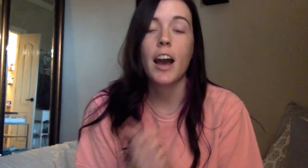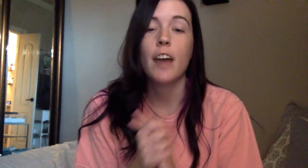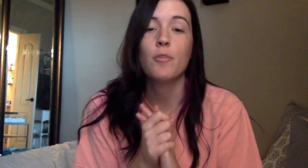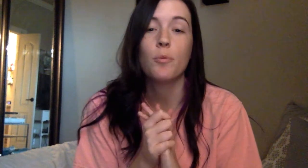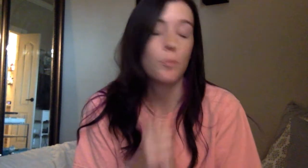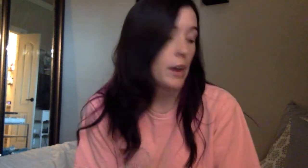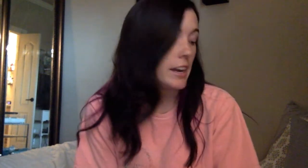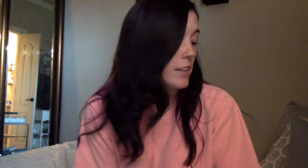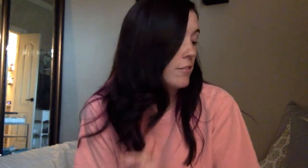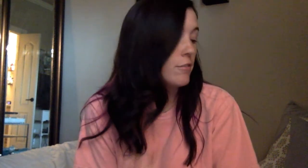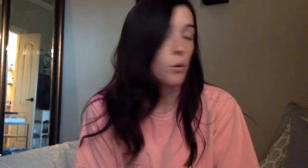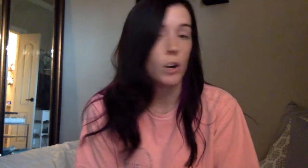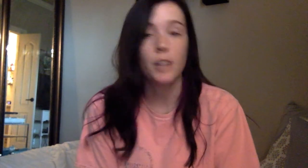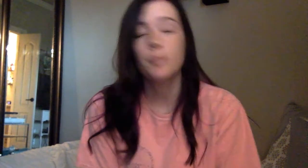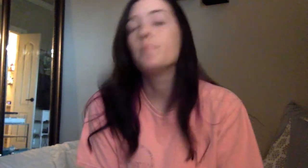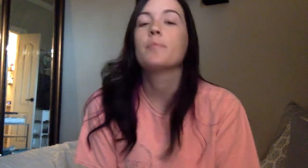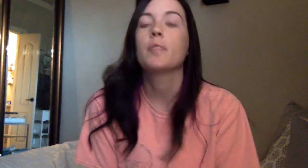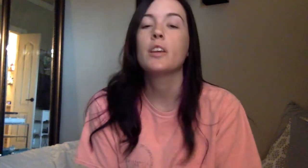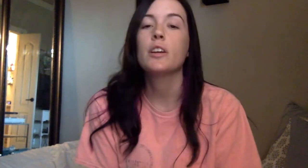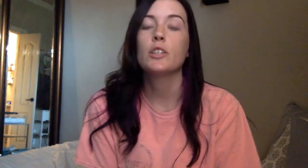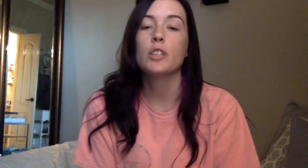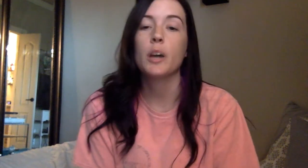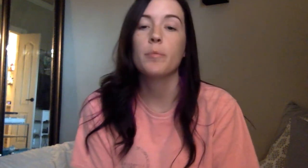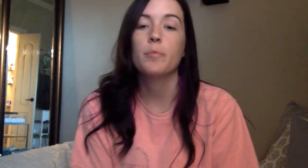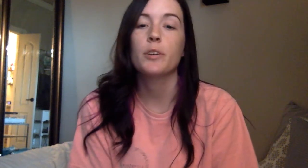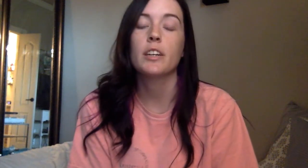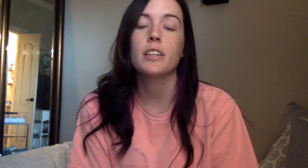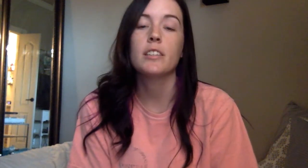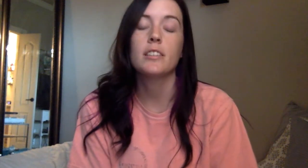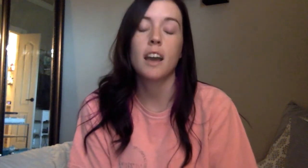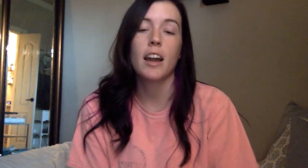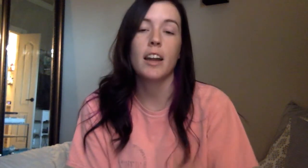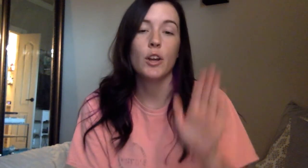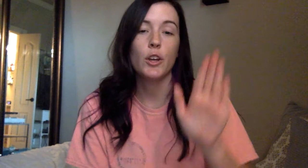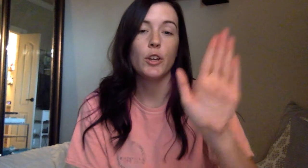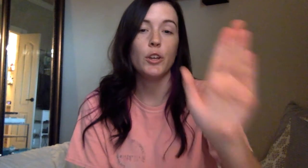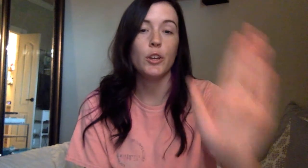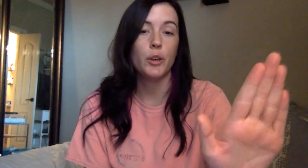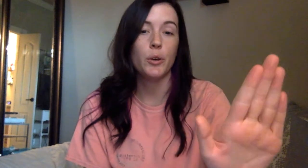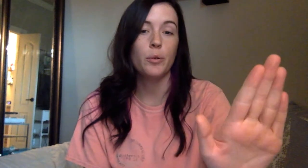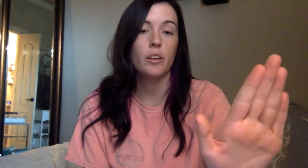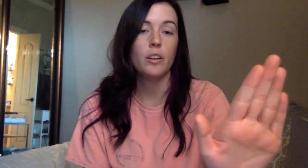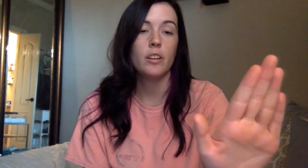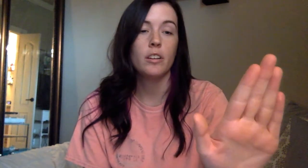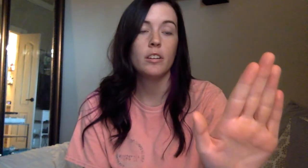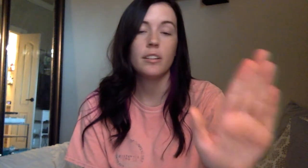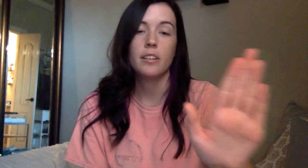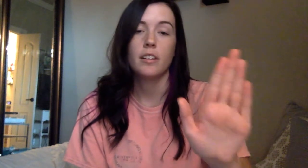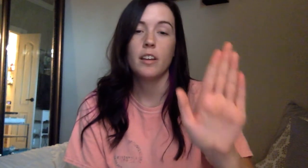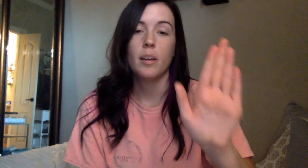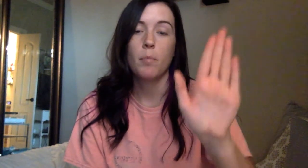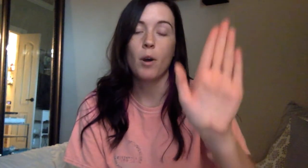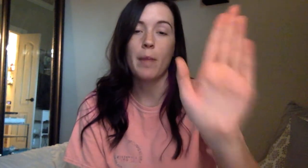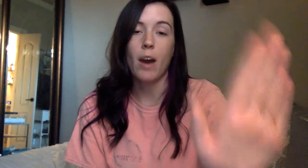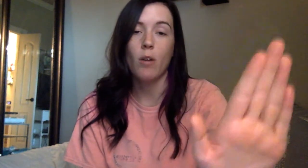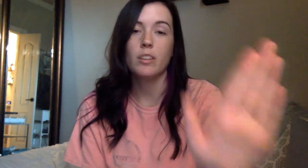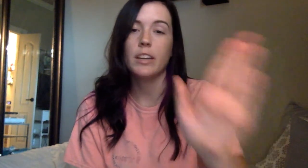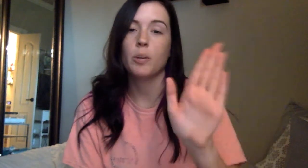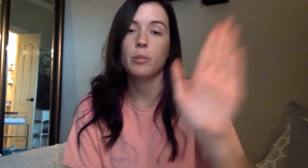I've waited for. So you're going to sign you, palm out, like